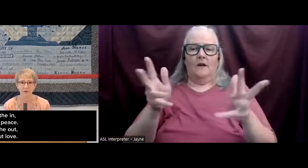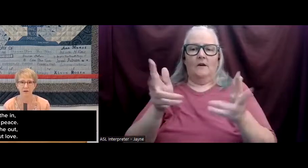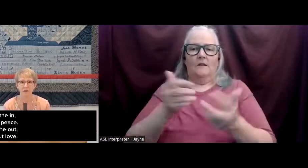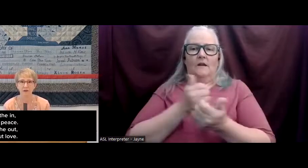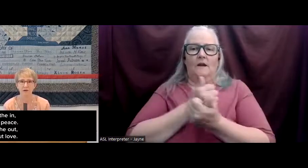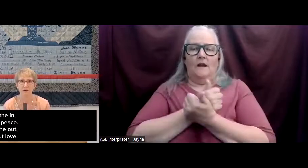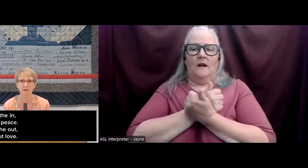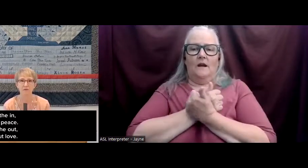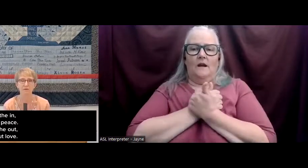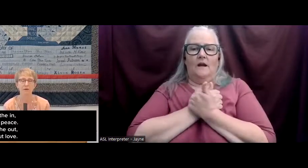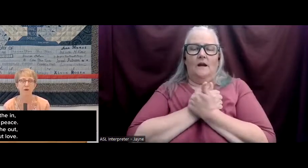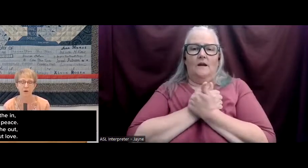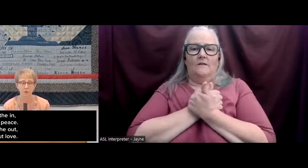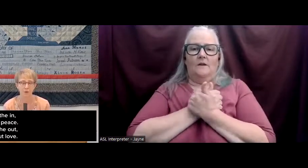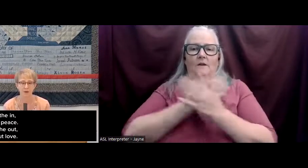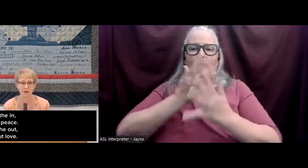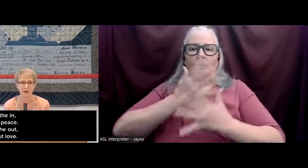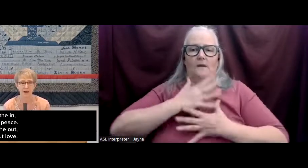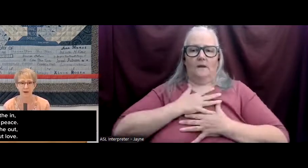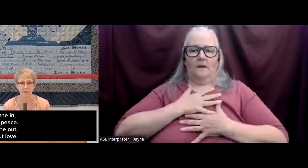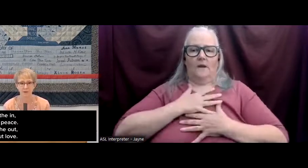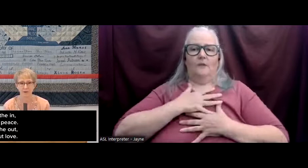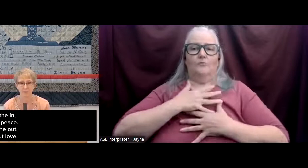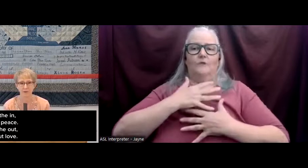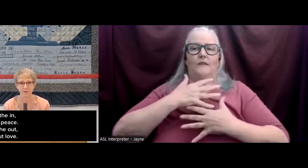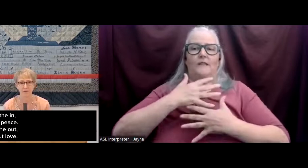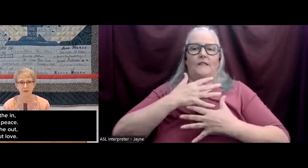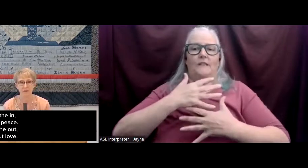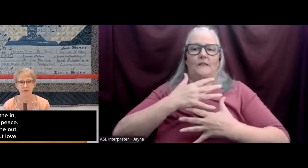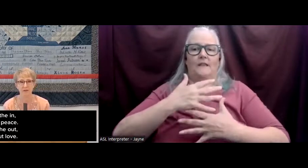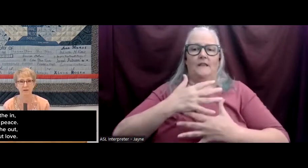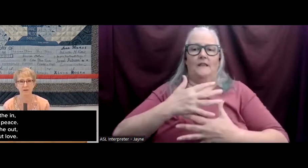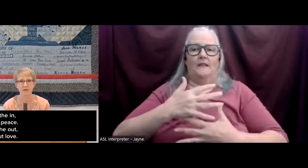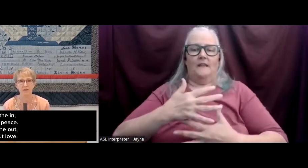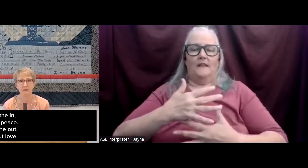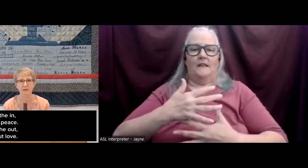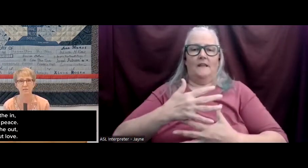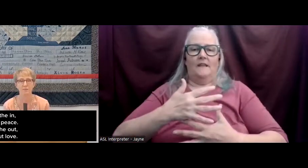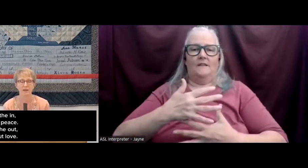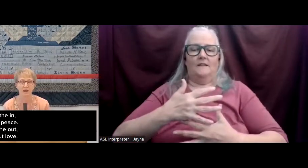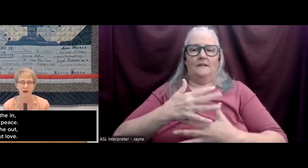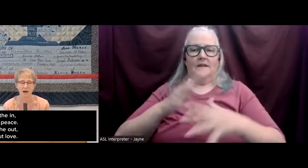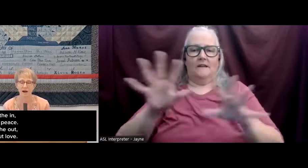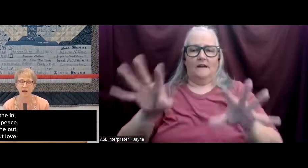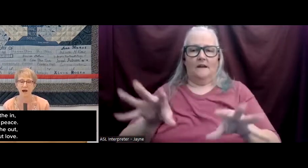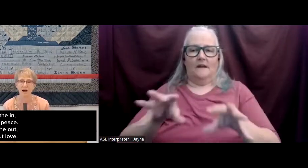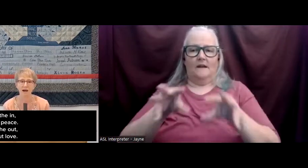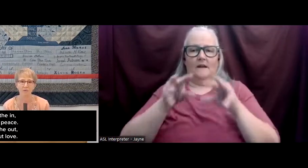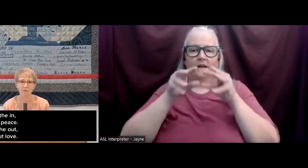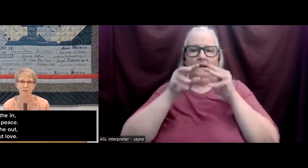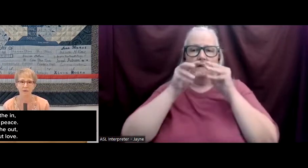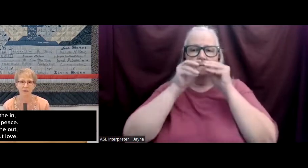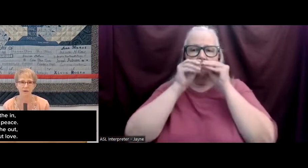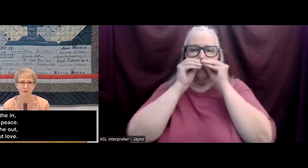out love. When I breathe in,